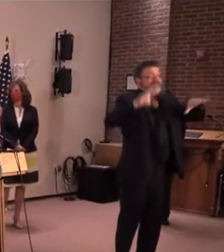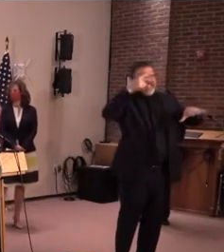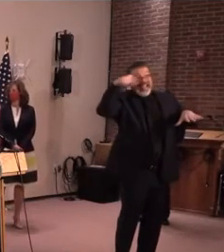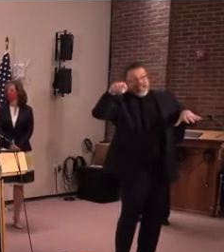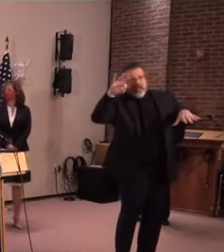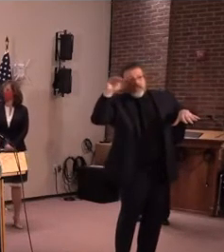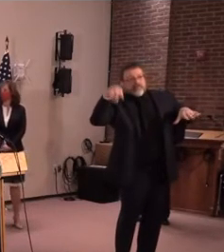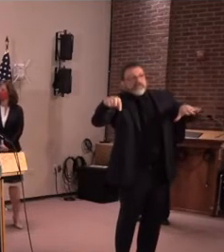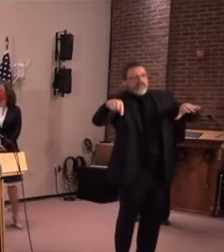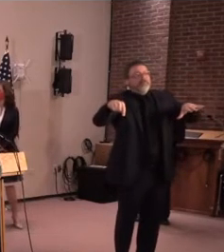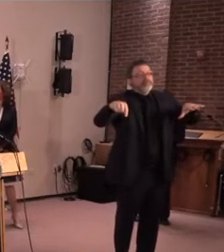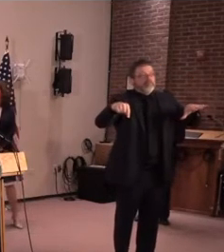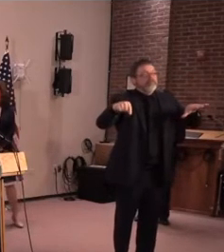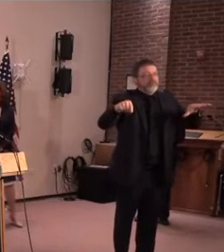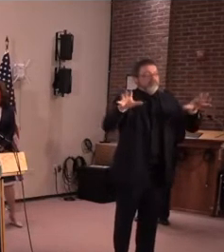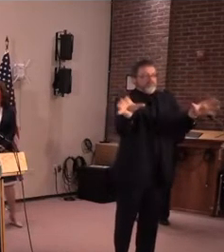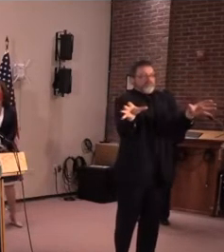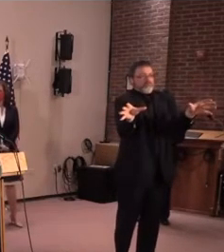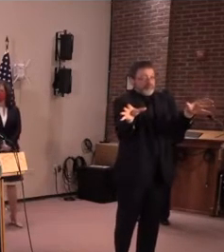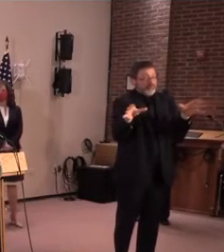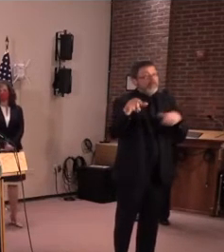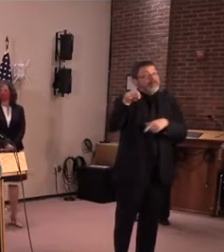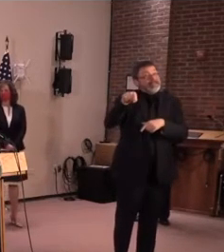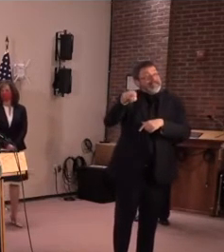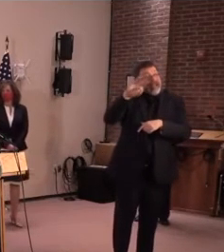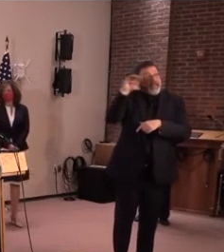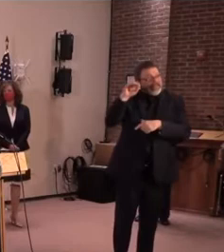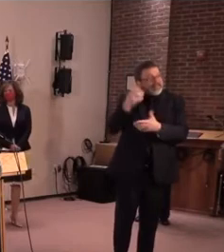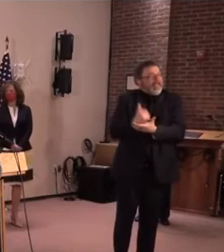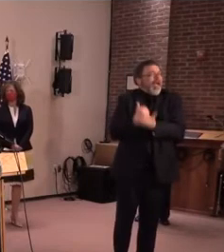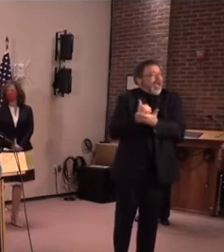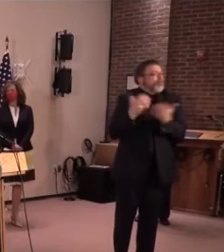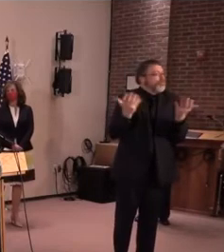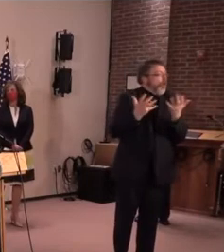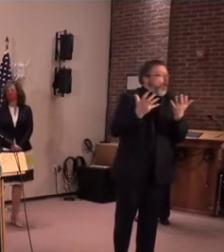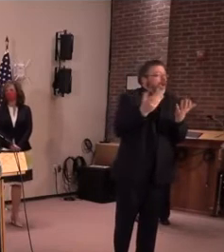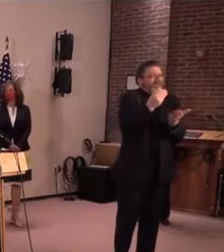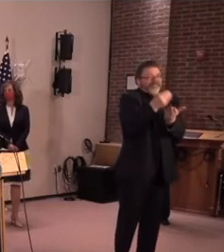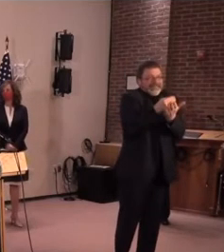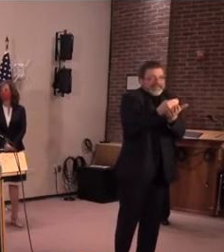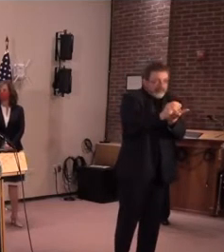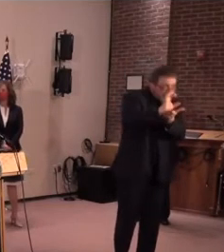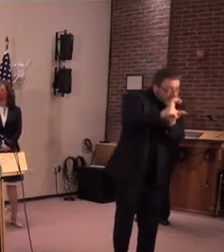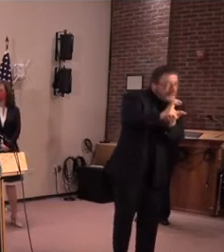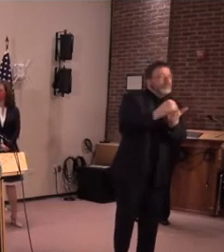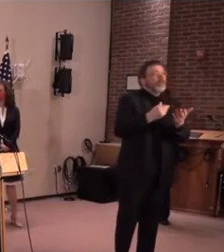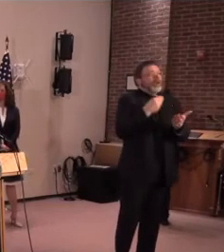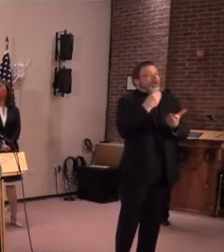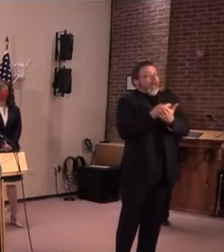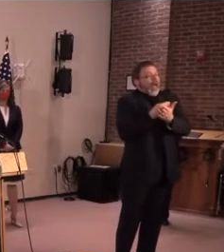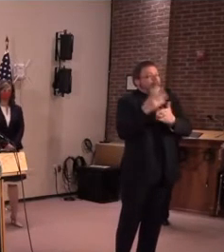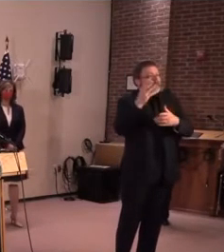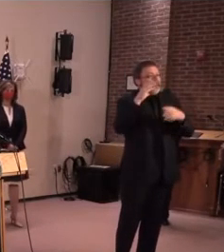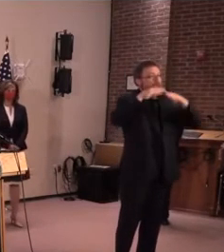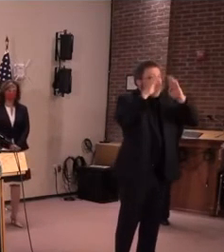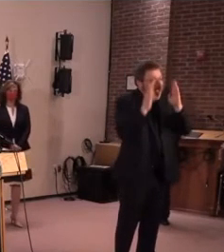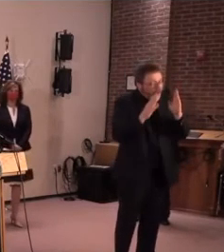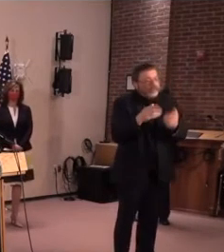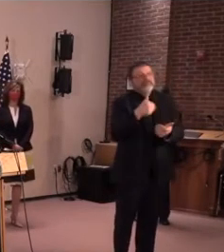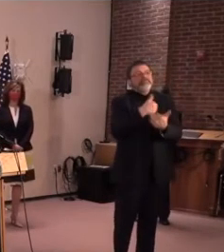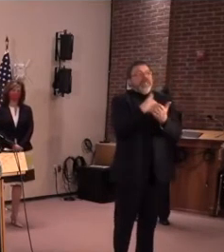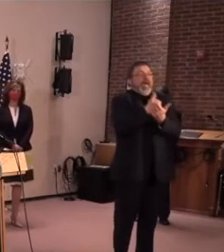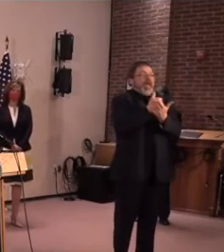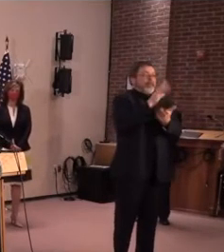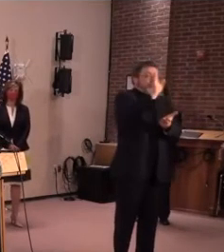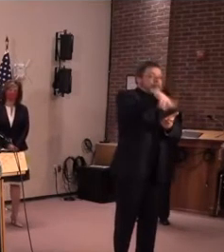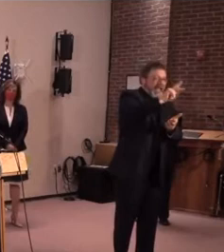bring the full distribution network of the financial system of Vermont, the banks and the credit unions, into the state to continue to add liquidity